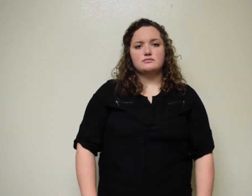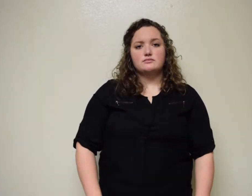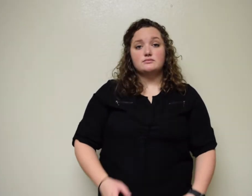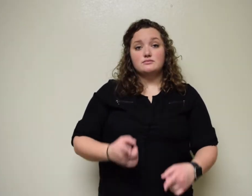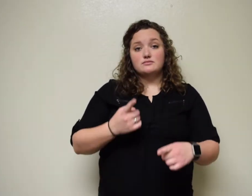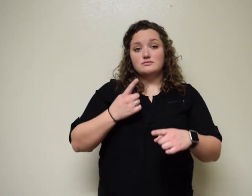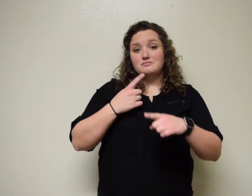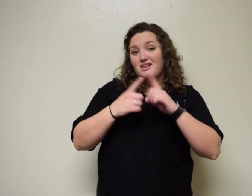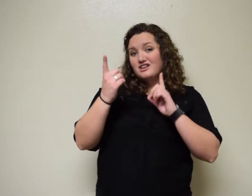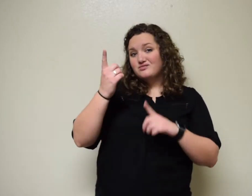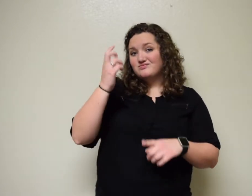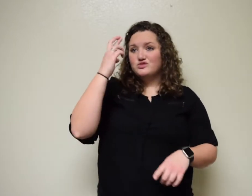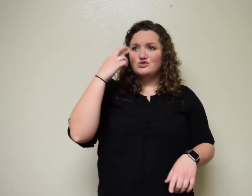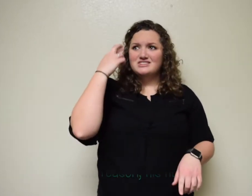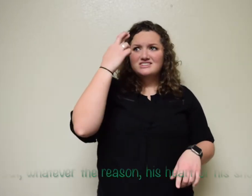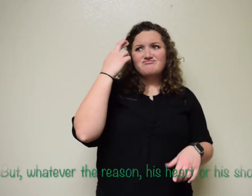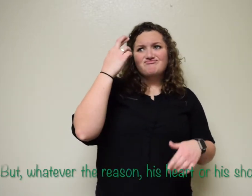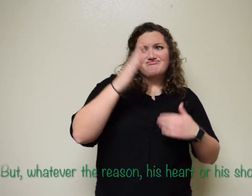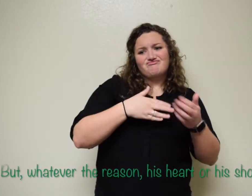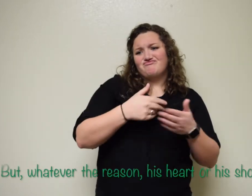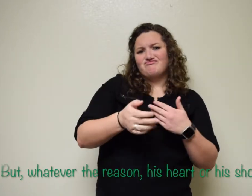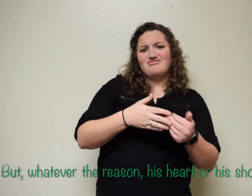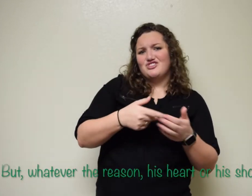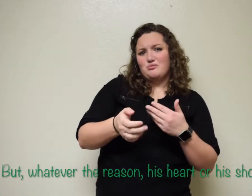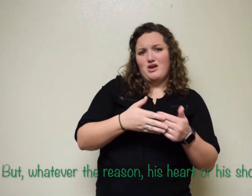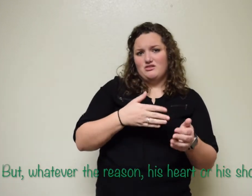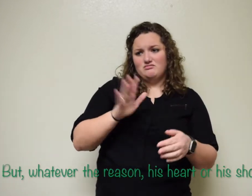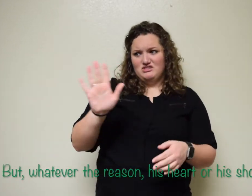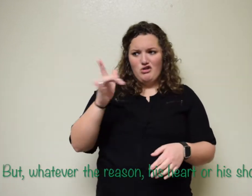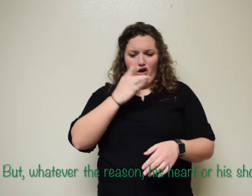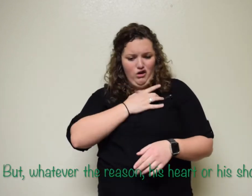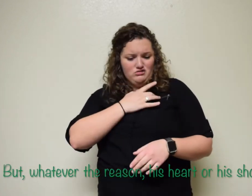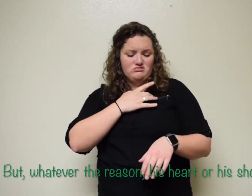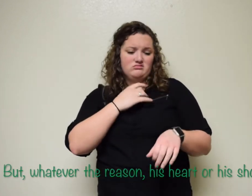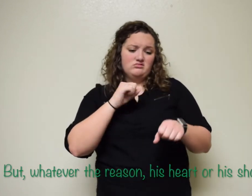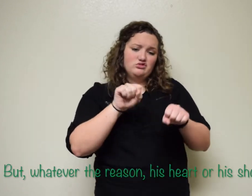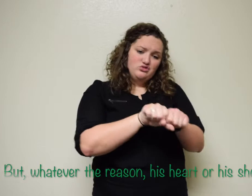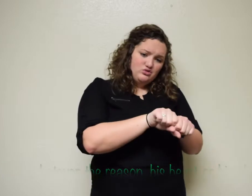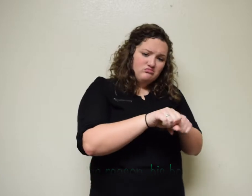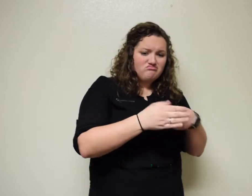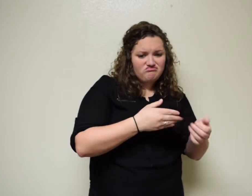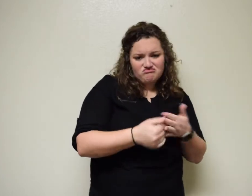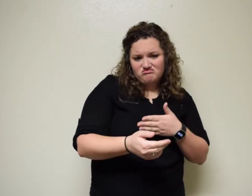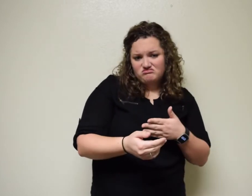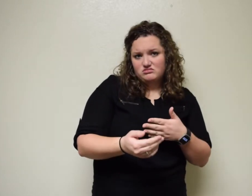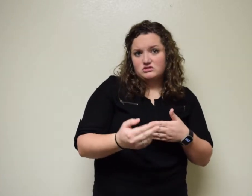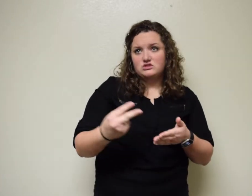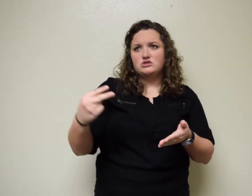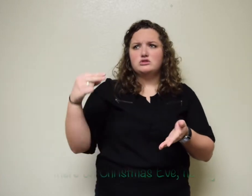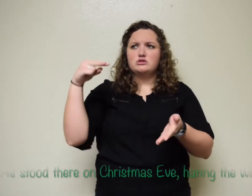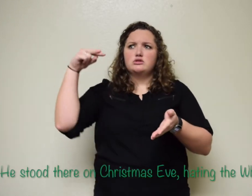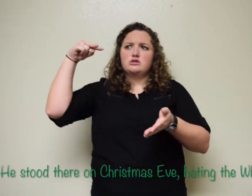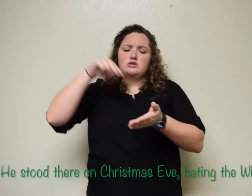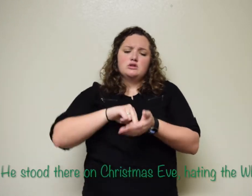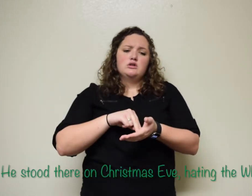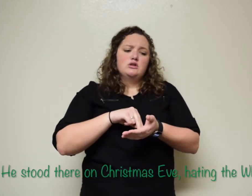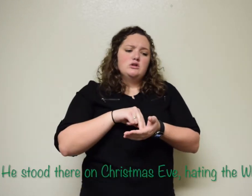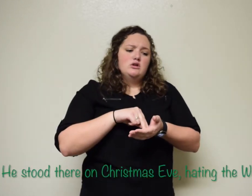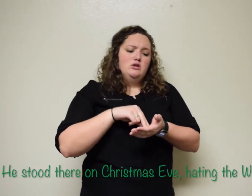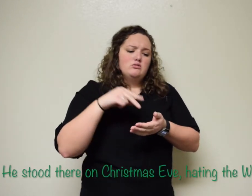But whatever the reason, his heart or his shoes, he stood there on Christmas Eve hating